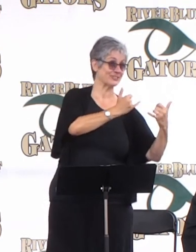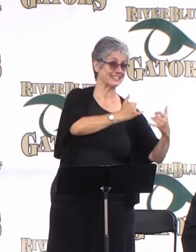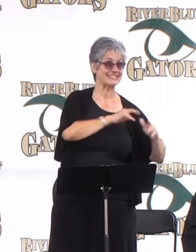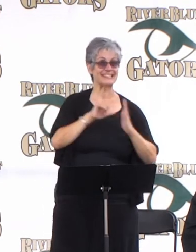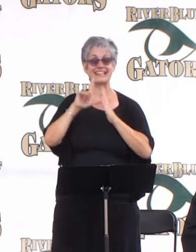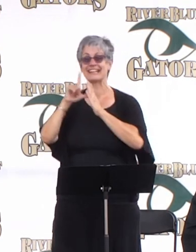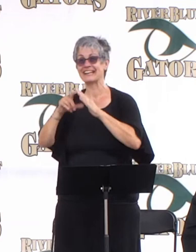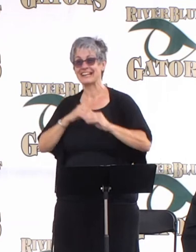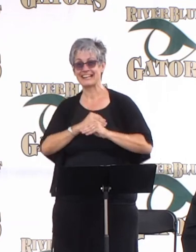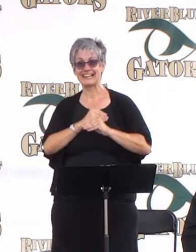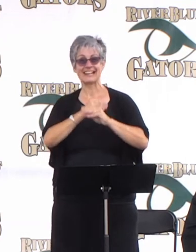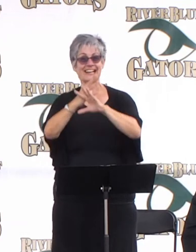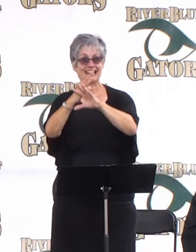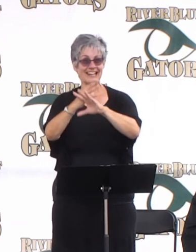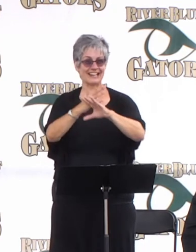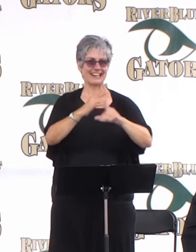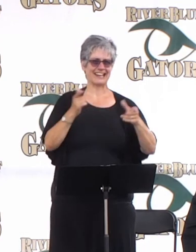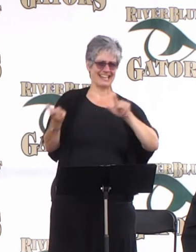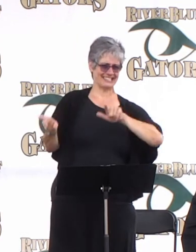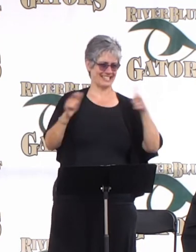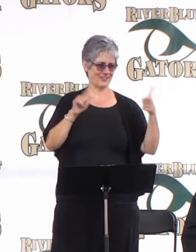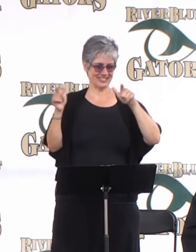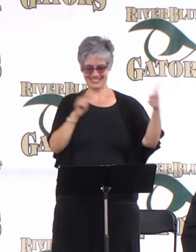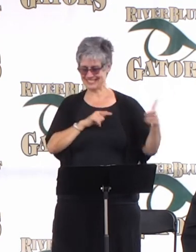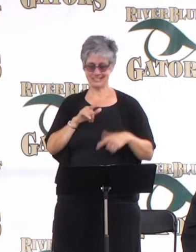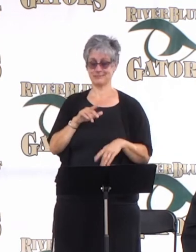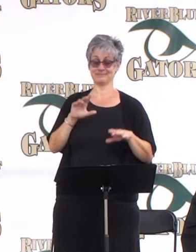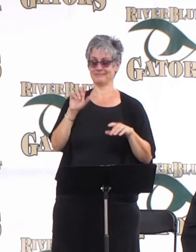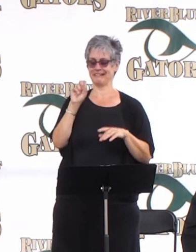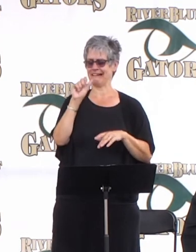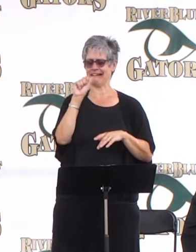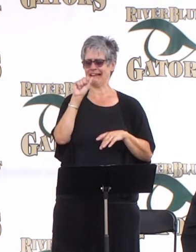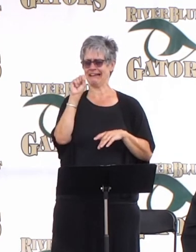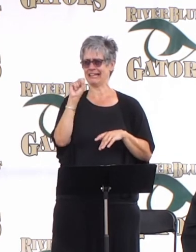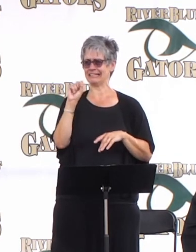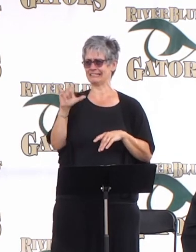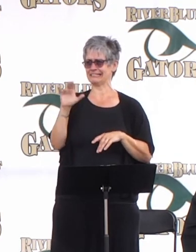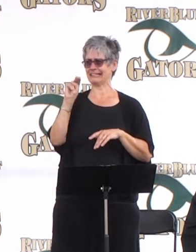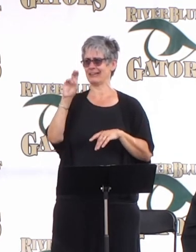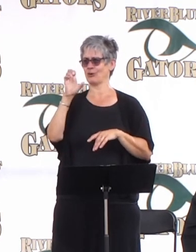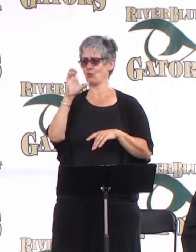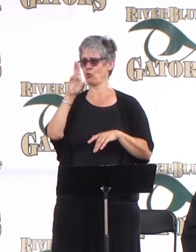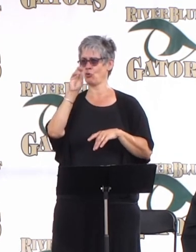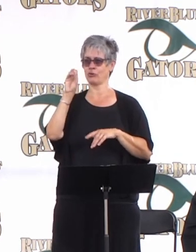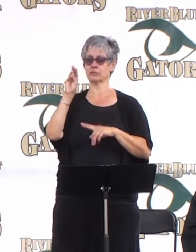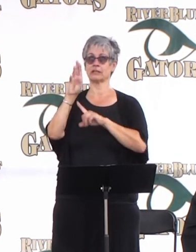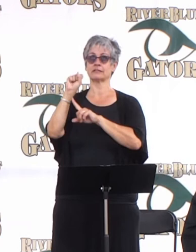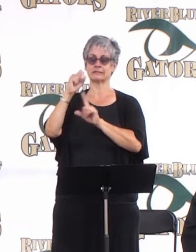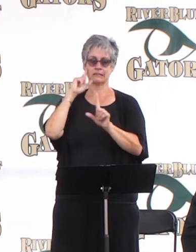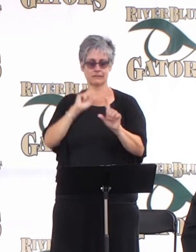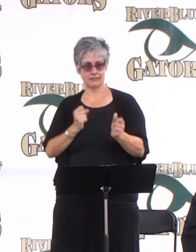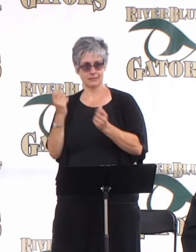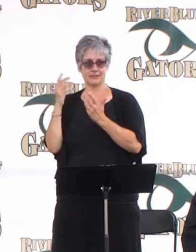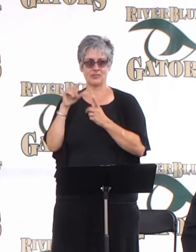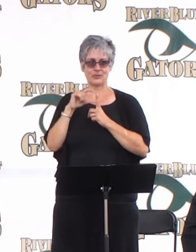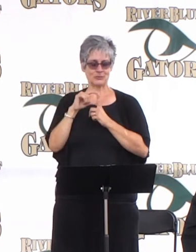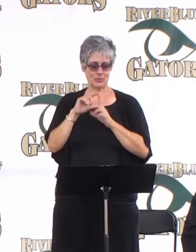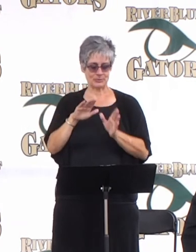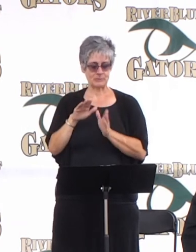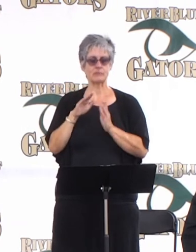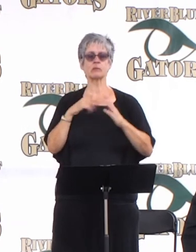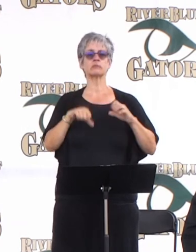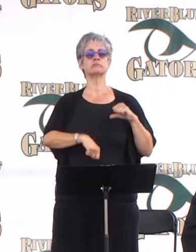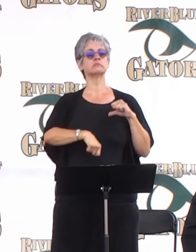glad to be done with those words, I'm sure. It's my distinct honor to share a few accomplishments of this 527-member River Bluff High School class